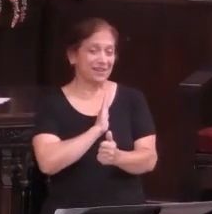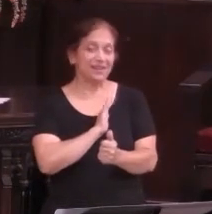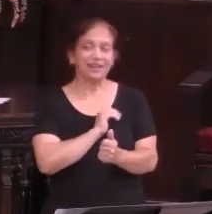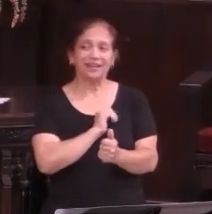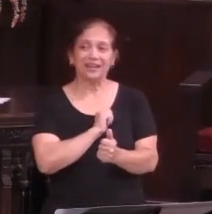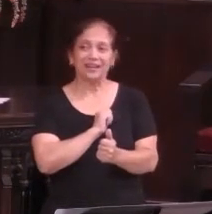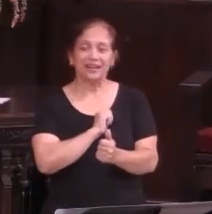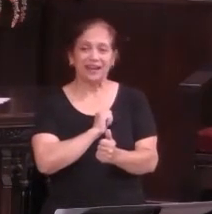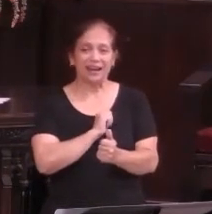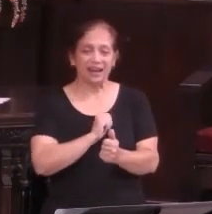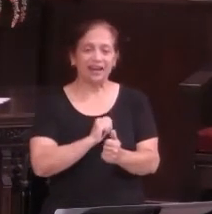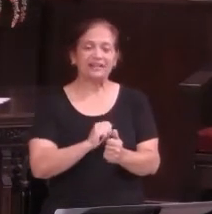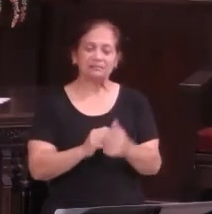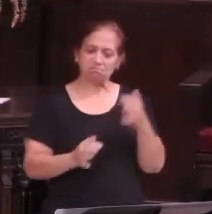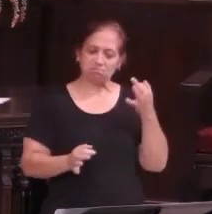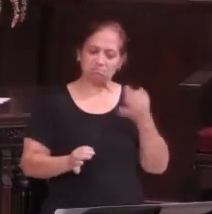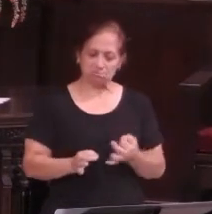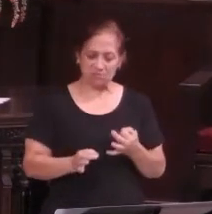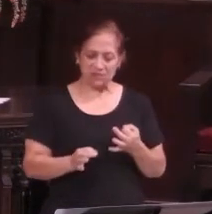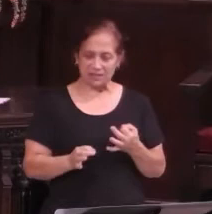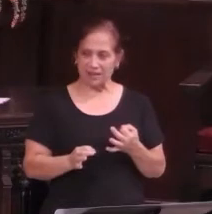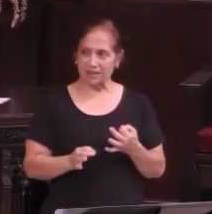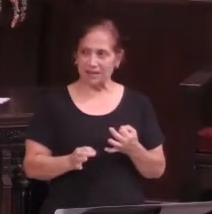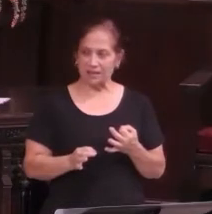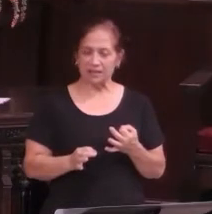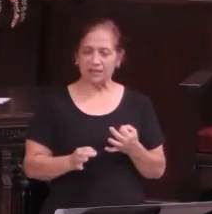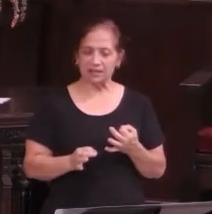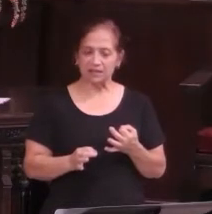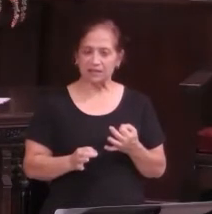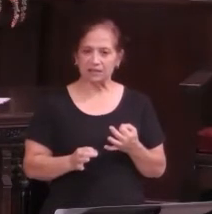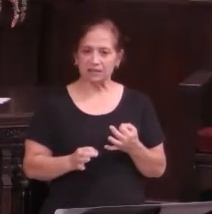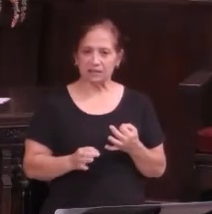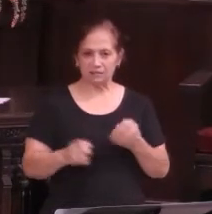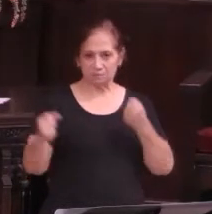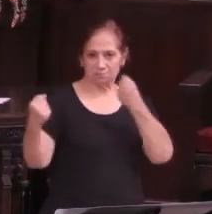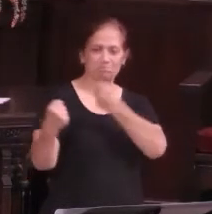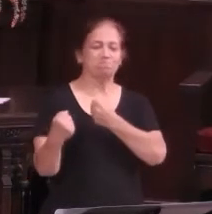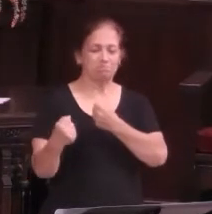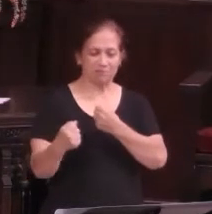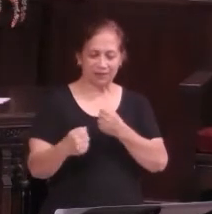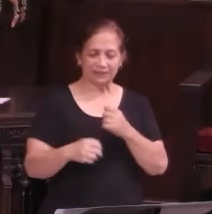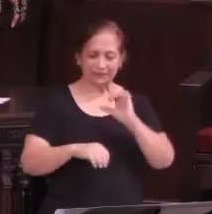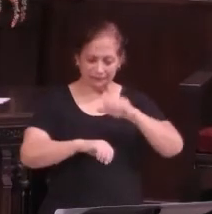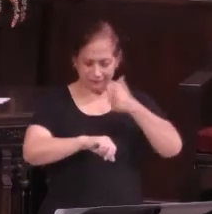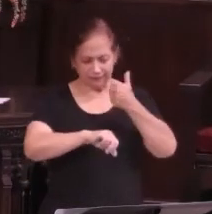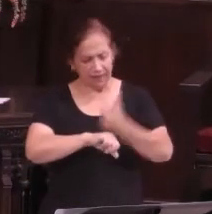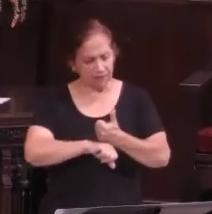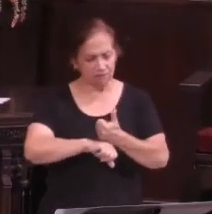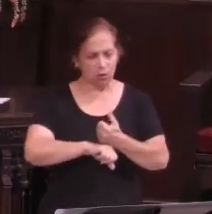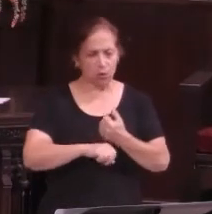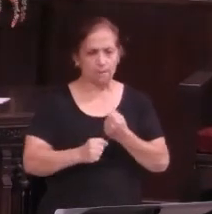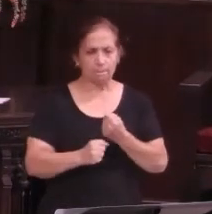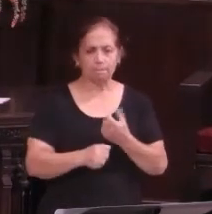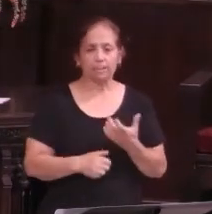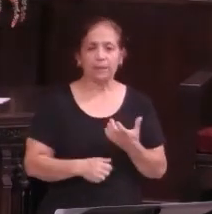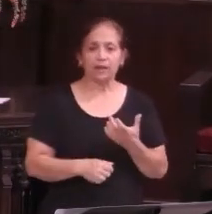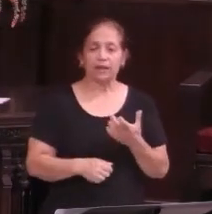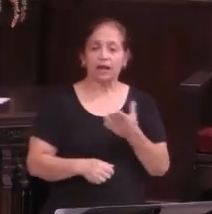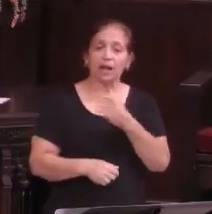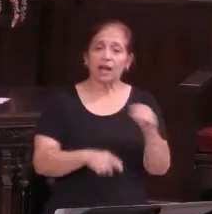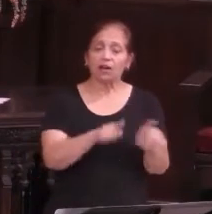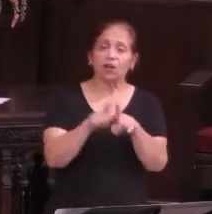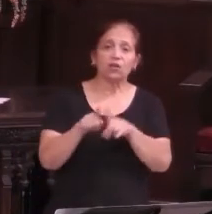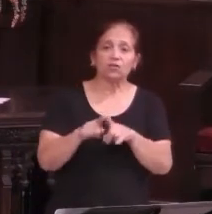your heels and throwing up your proverbial dukes. I mean, our nation